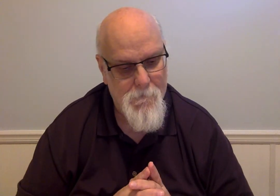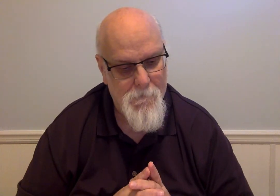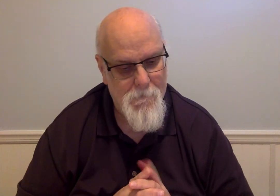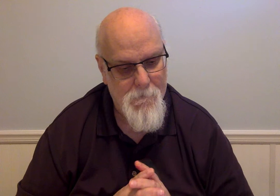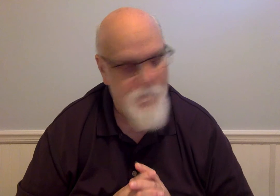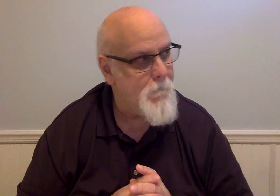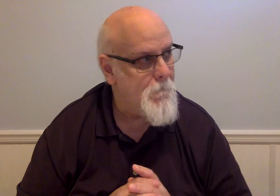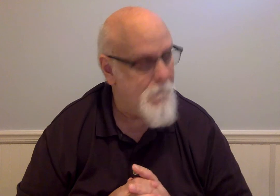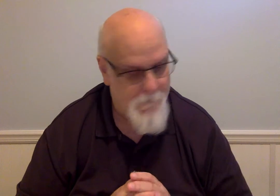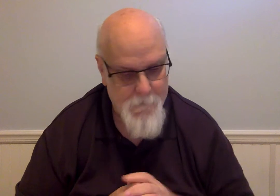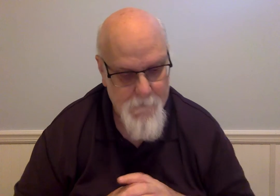body.